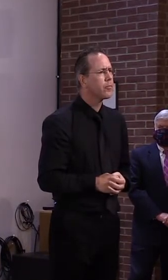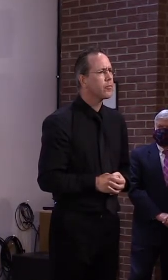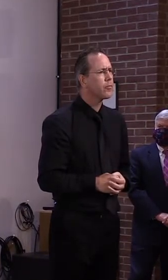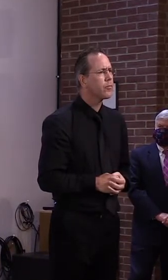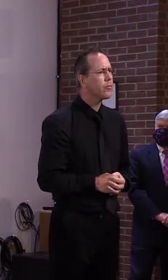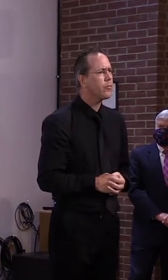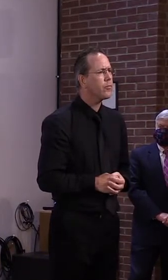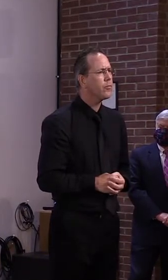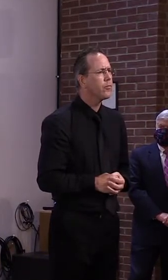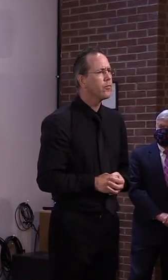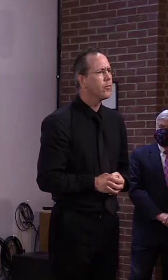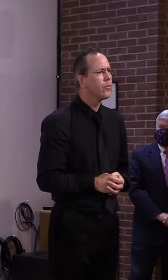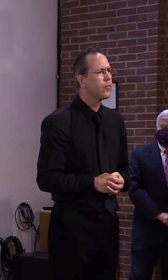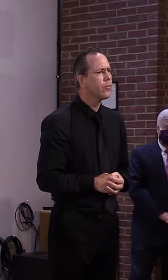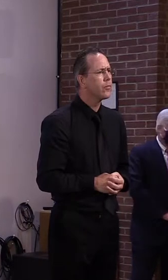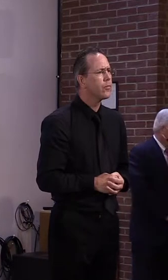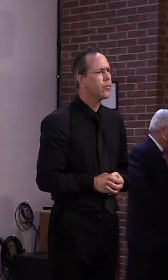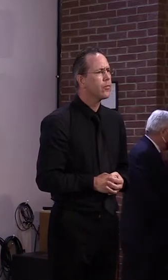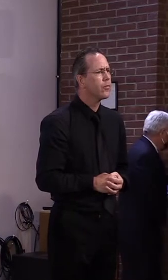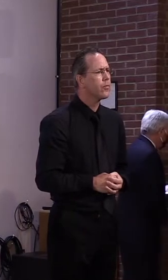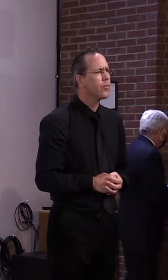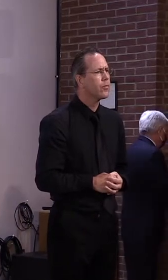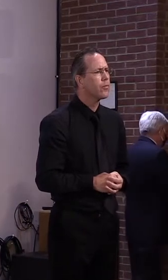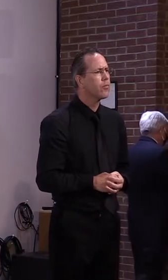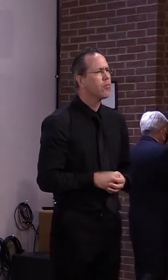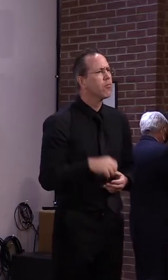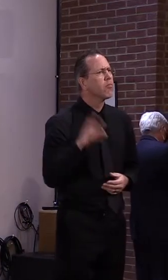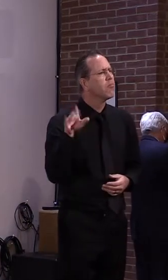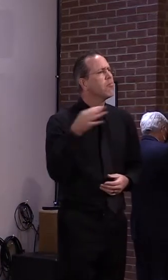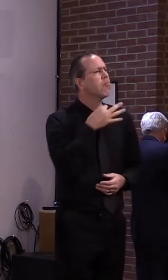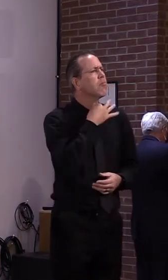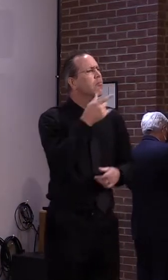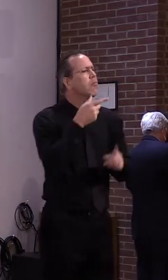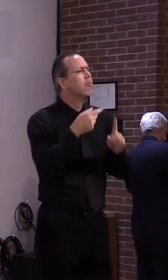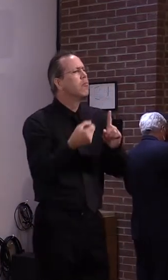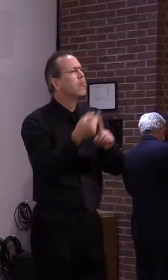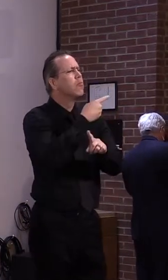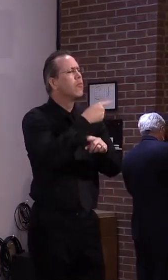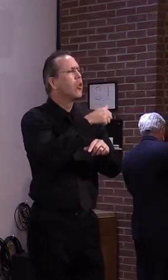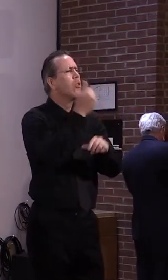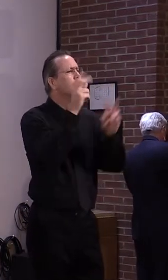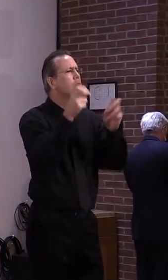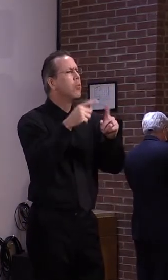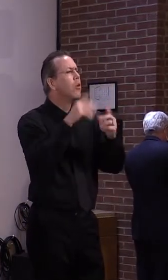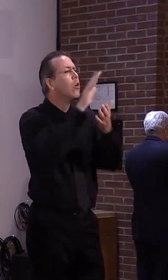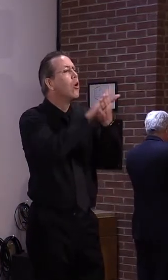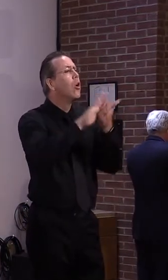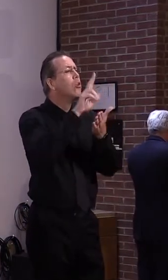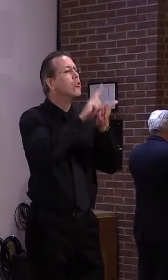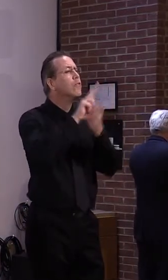test results, where we're at with that? Are we seeing a problem yet?